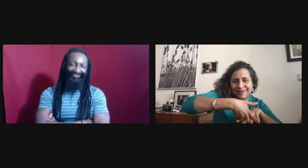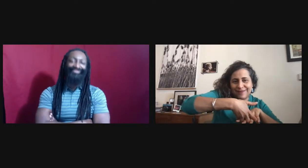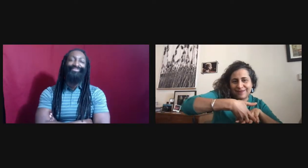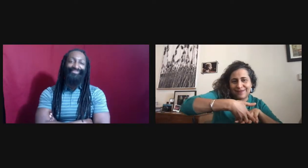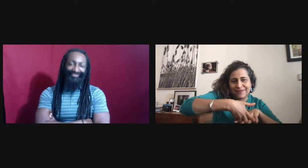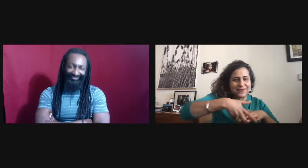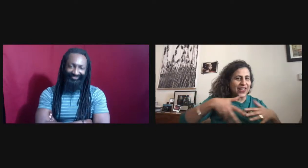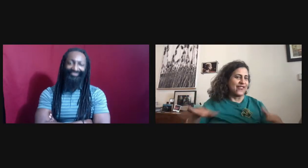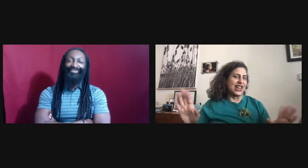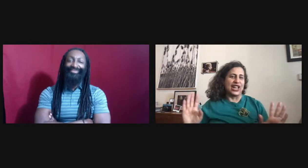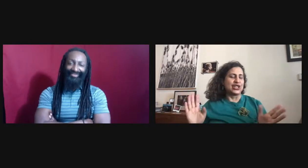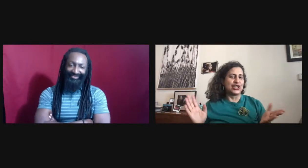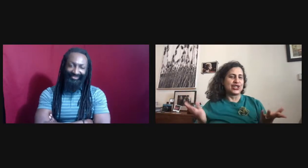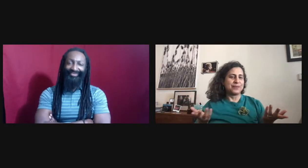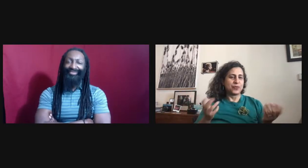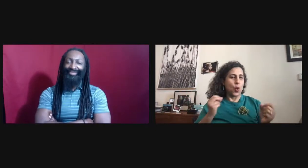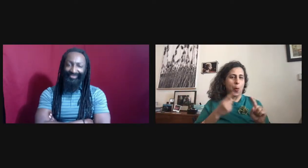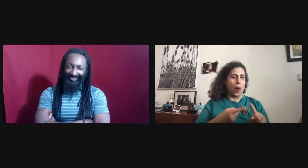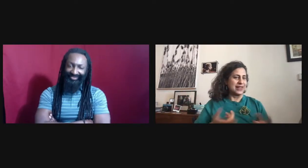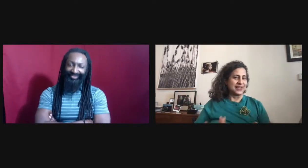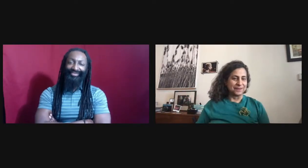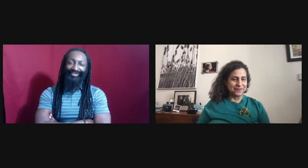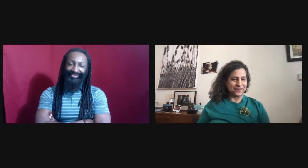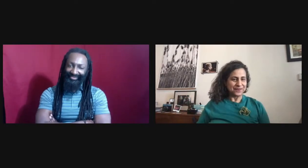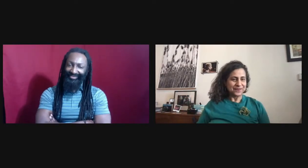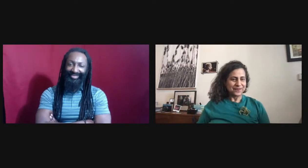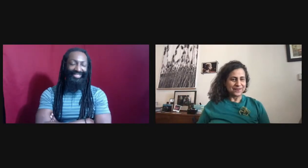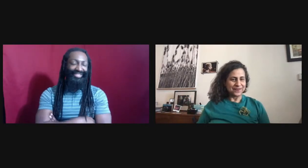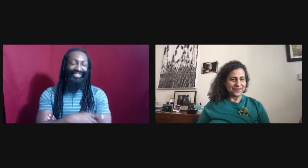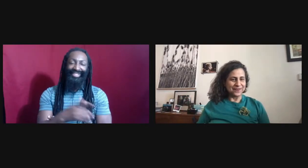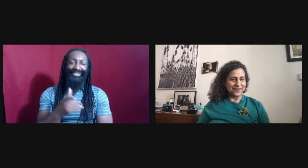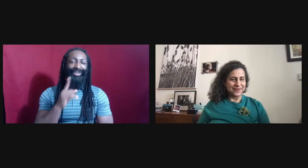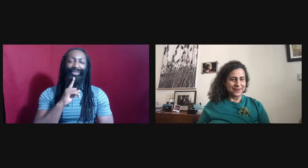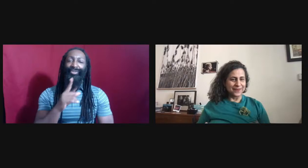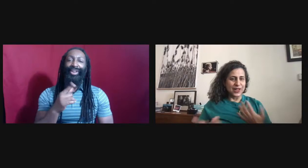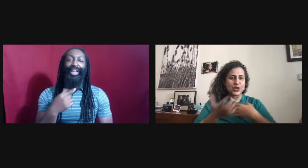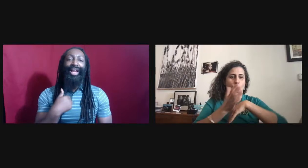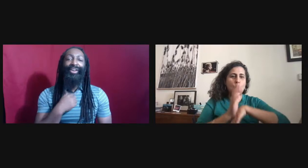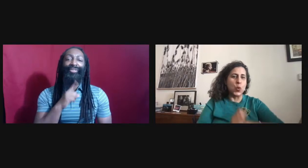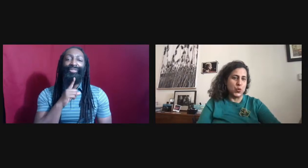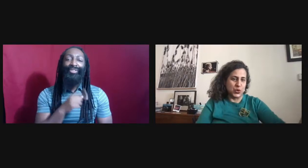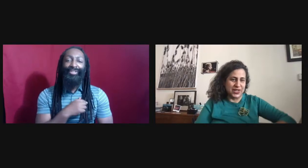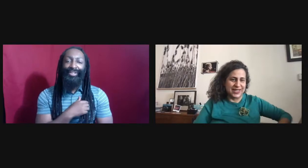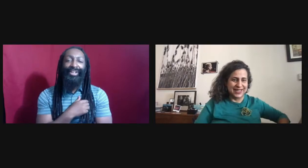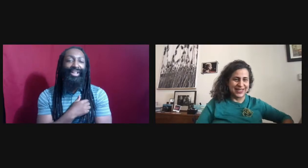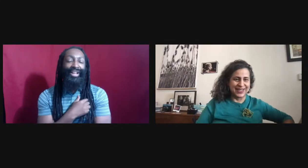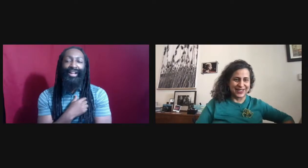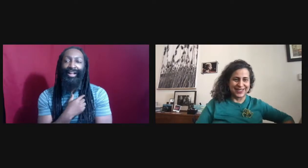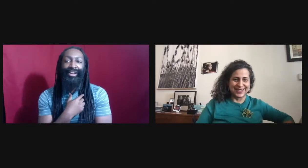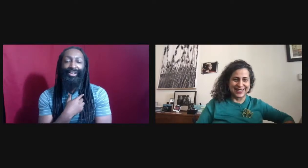up just really settling down and planting roots here. And so my family's been here ever since.